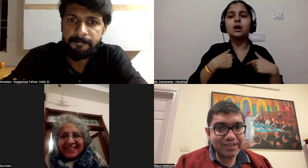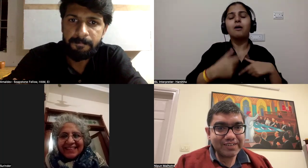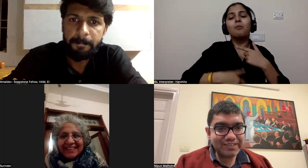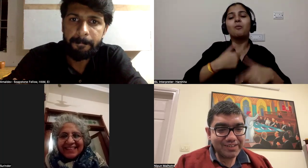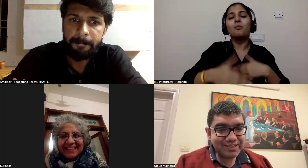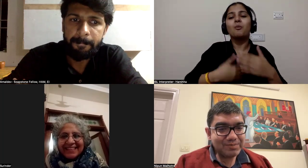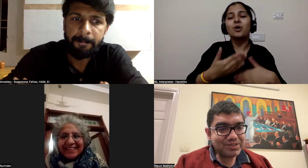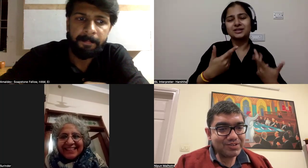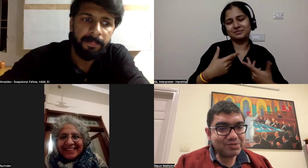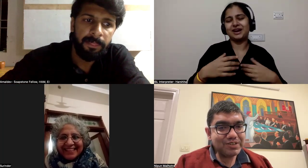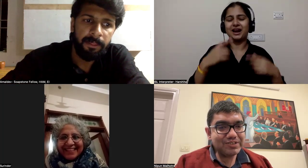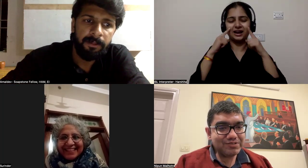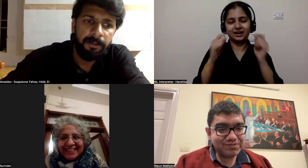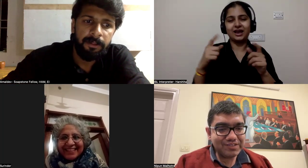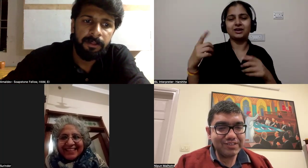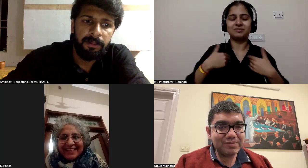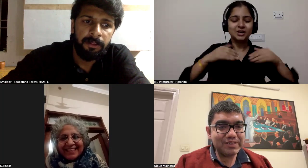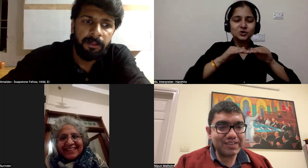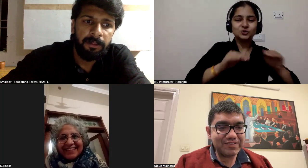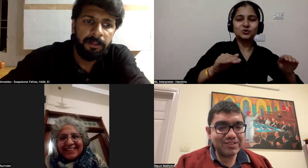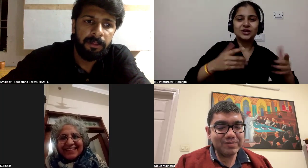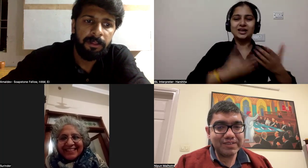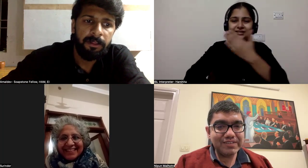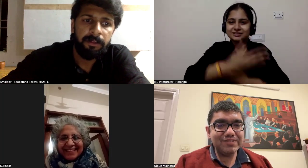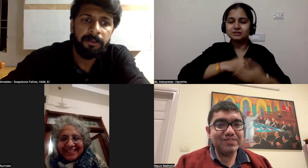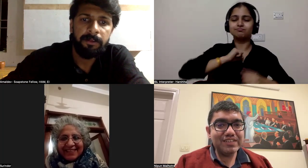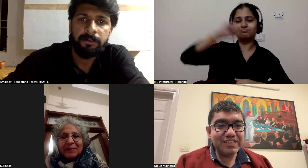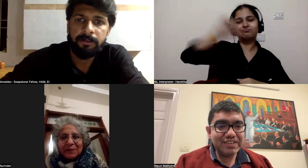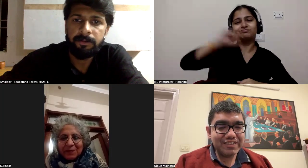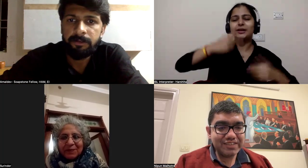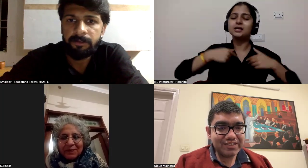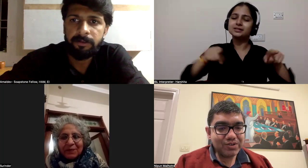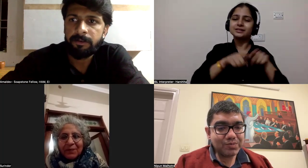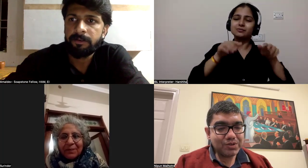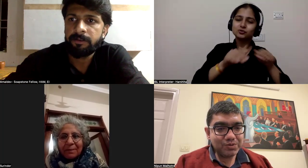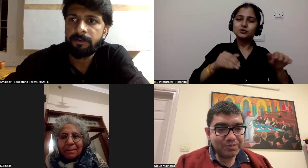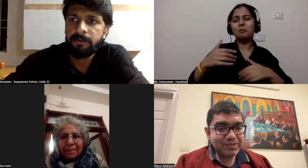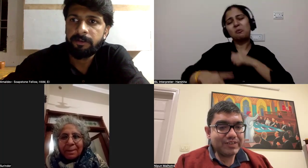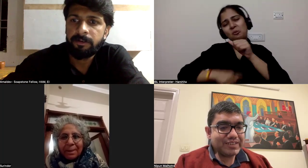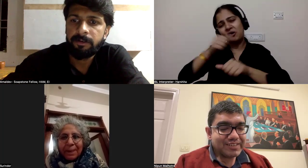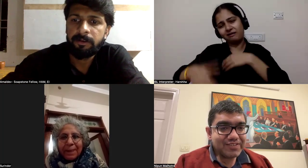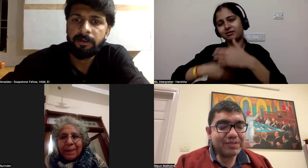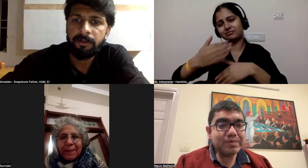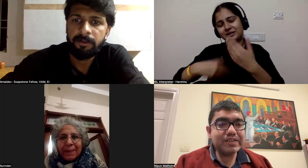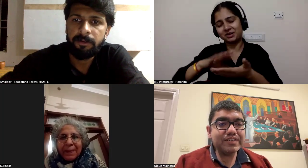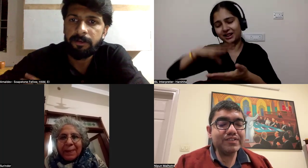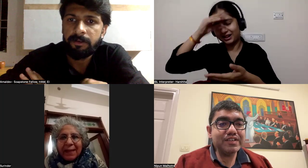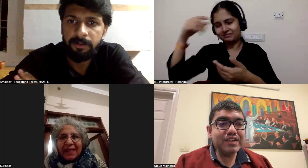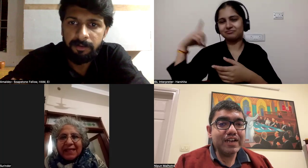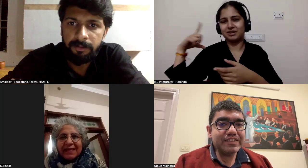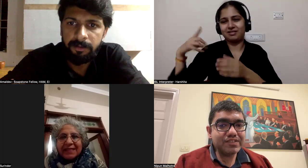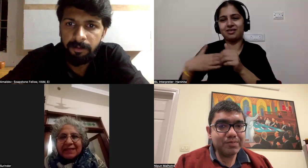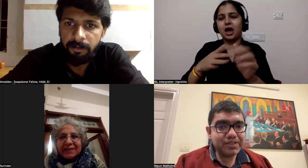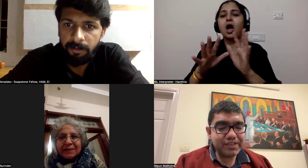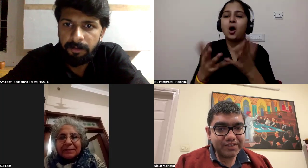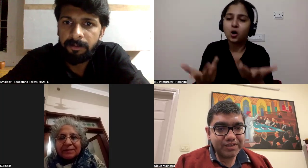to be a great leader. I think I'm still a student of disability activism, and I think there's a lot more to do. I'm still very young that way. But